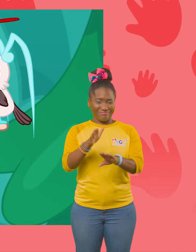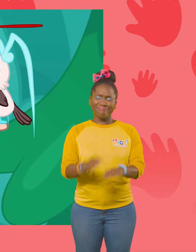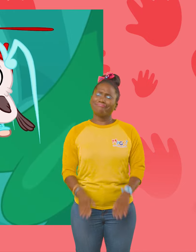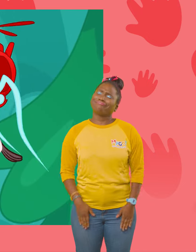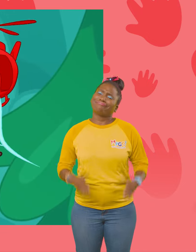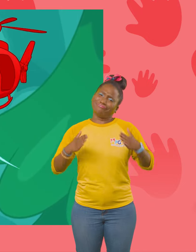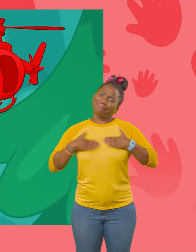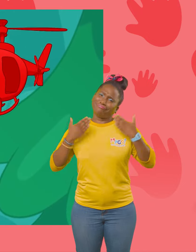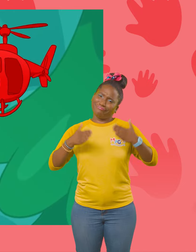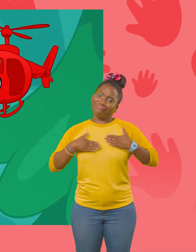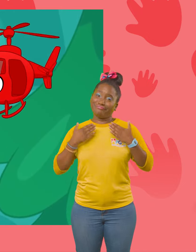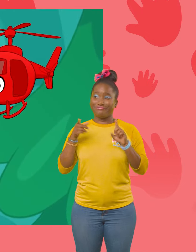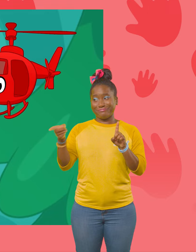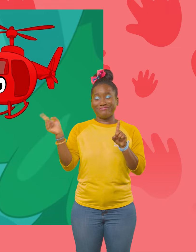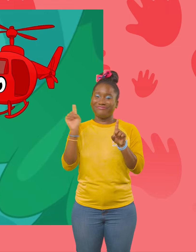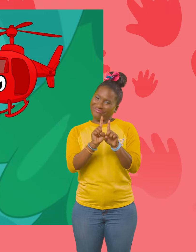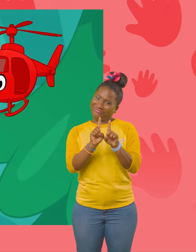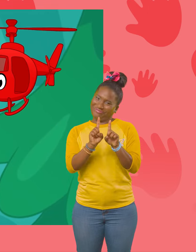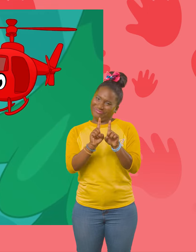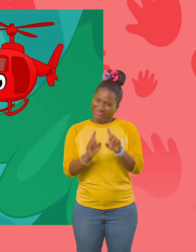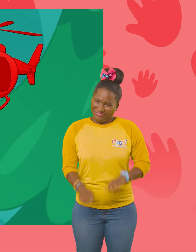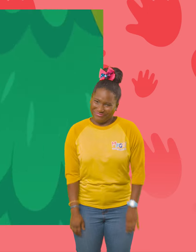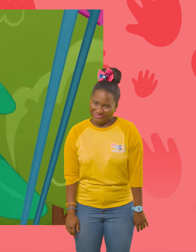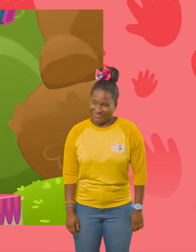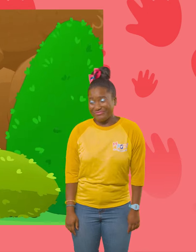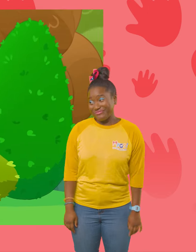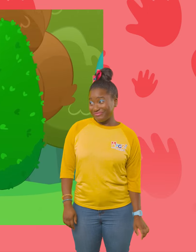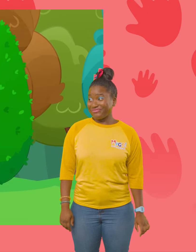music. I am so happy to have him.